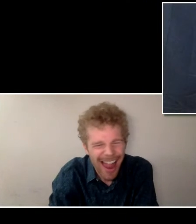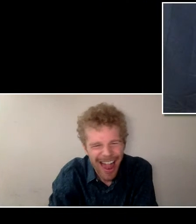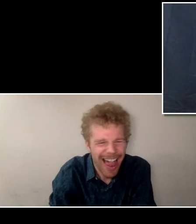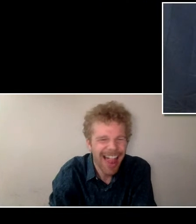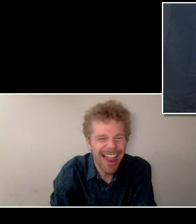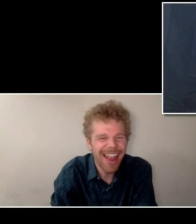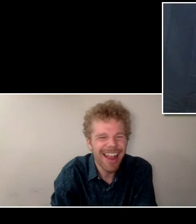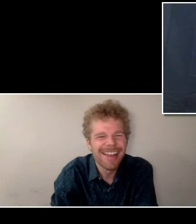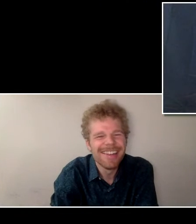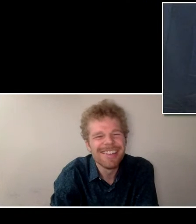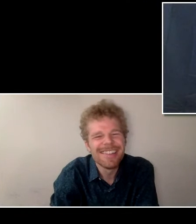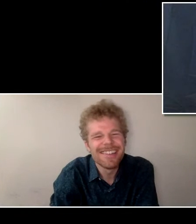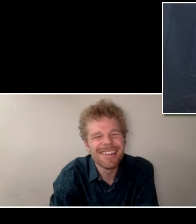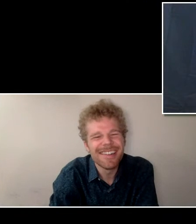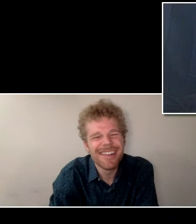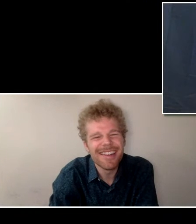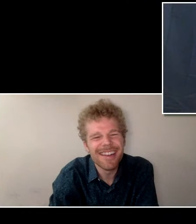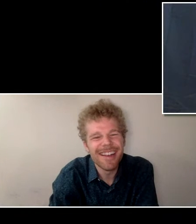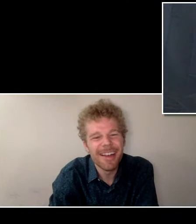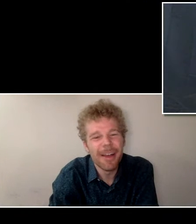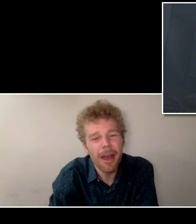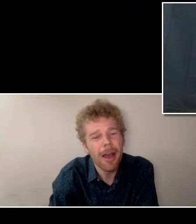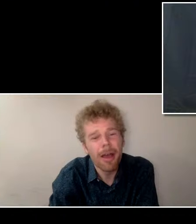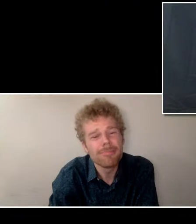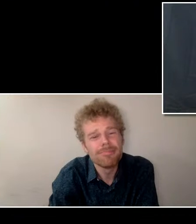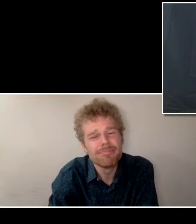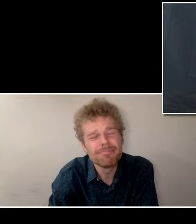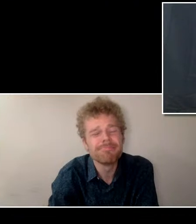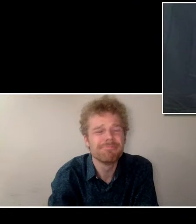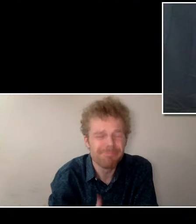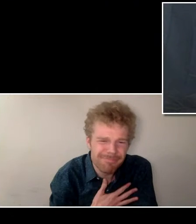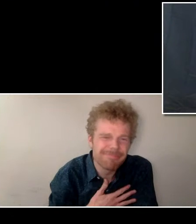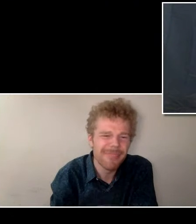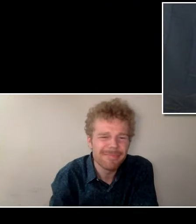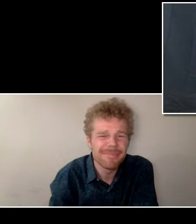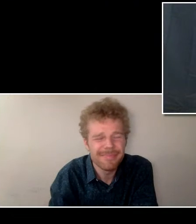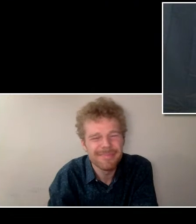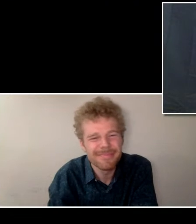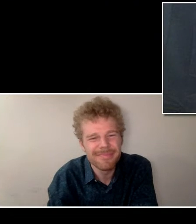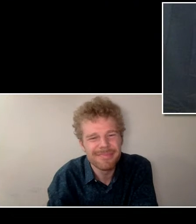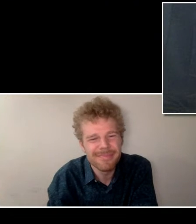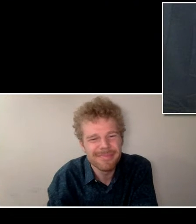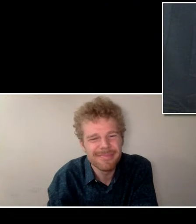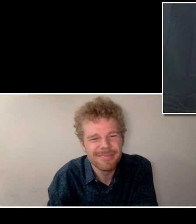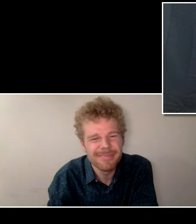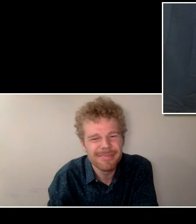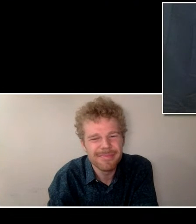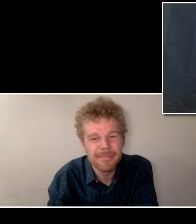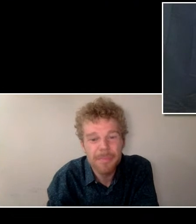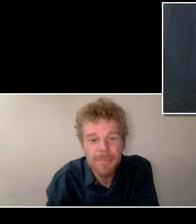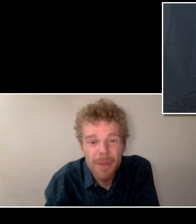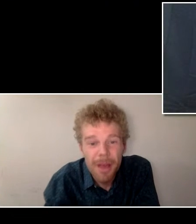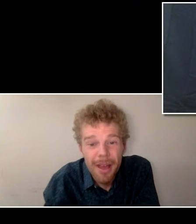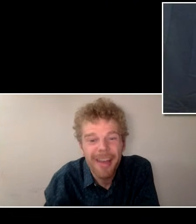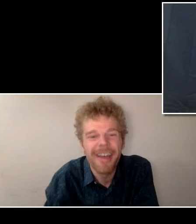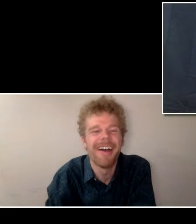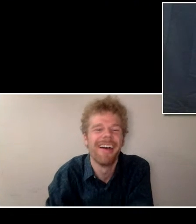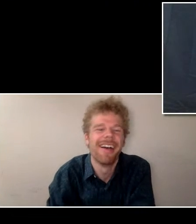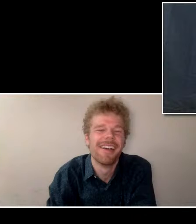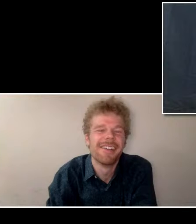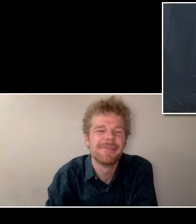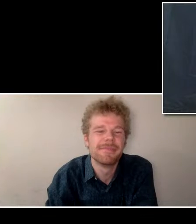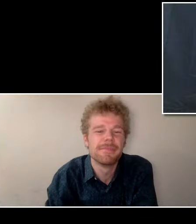we can do this. Yes. Oh, that's great to hear. So I want to thank, yes, Deaf Power. Yes,